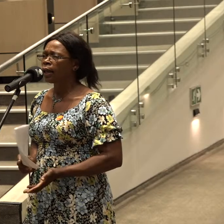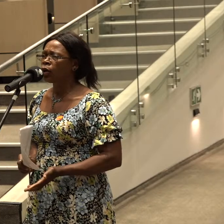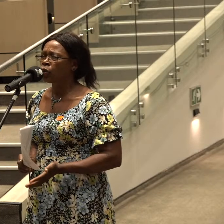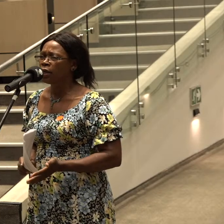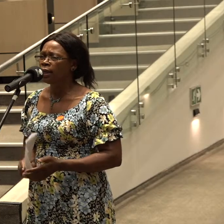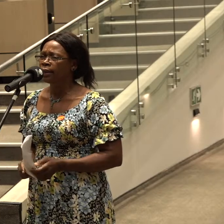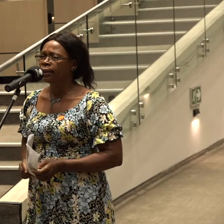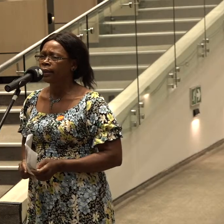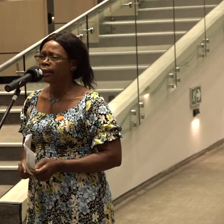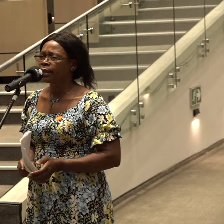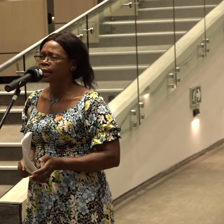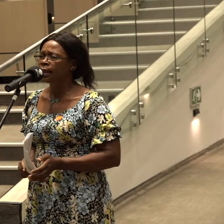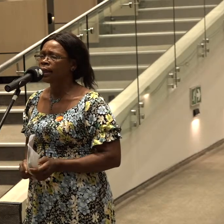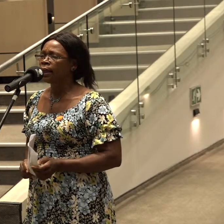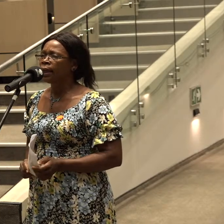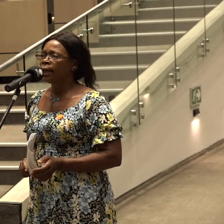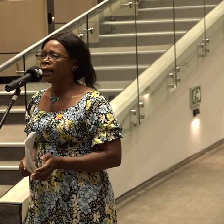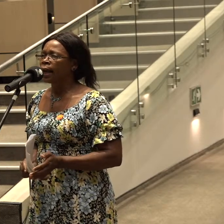foreign